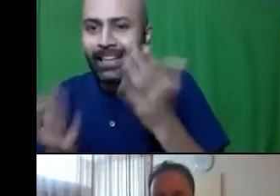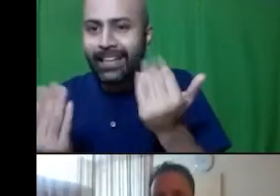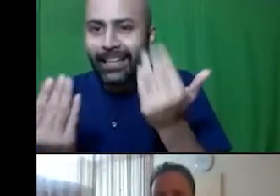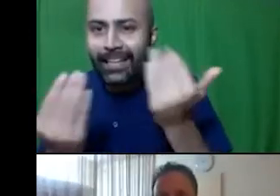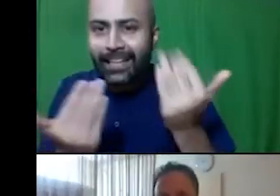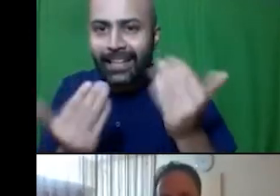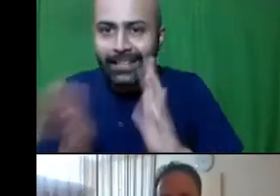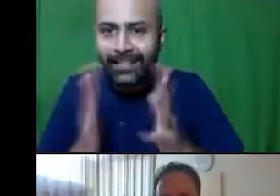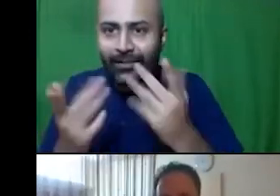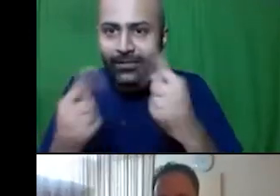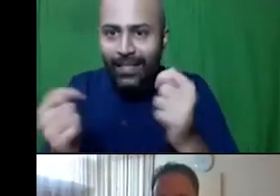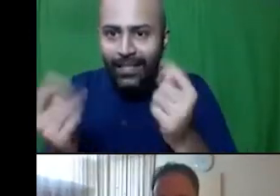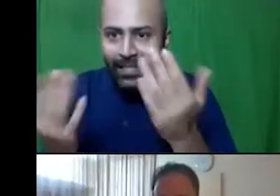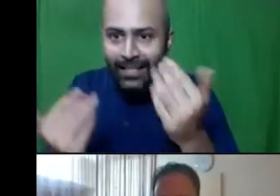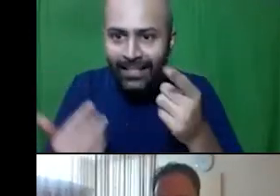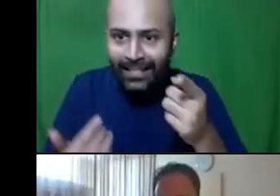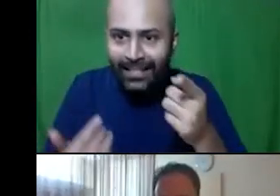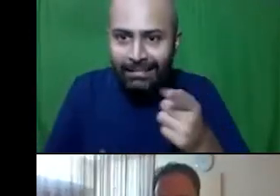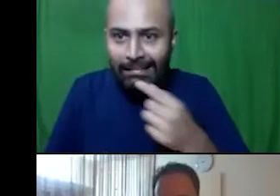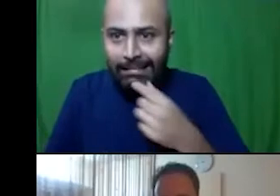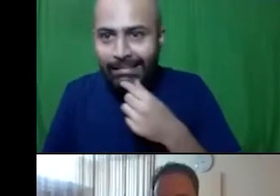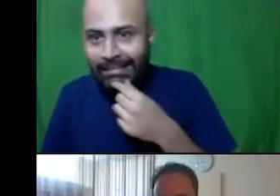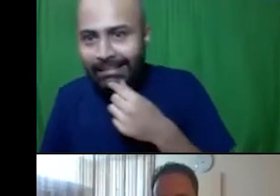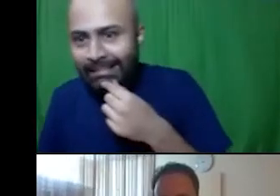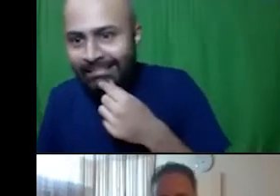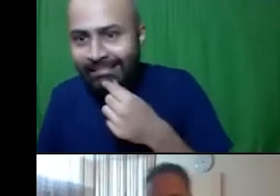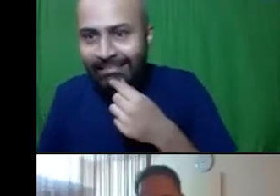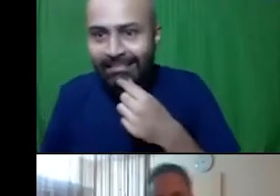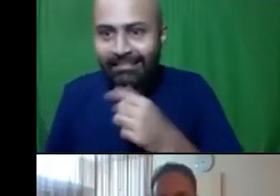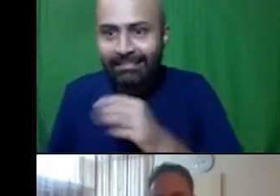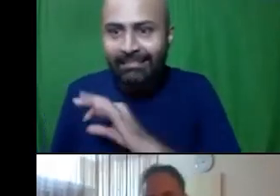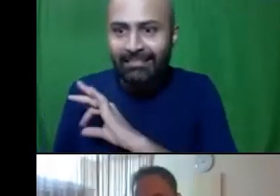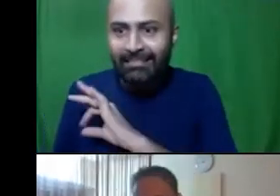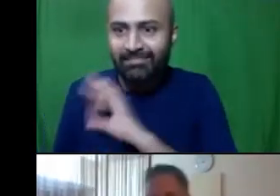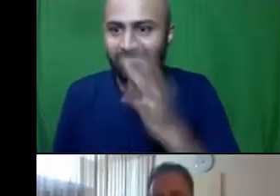What do you think? What would be the sign for this? Don't like.